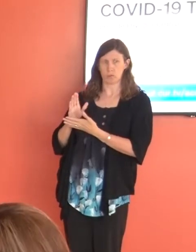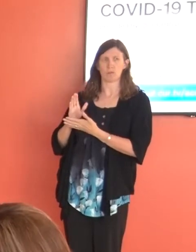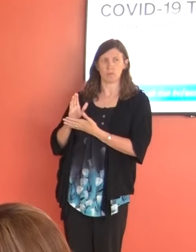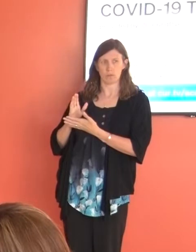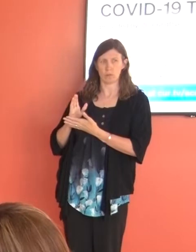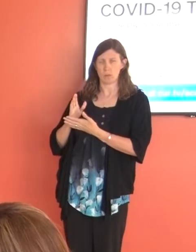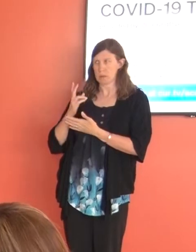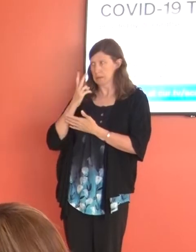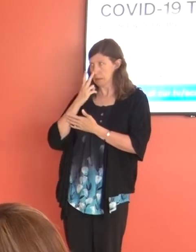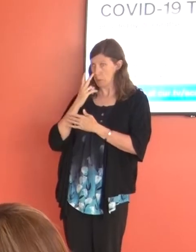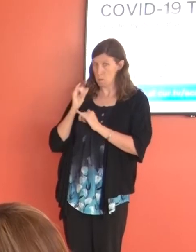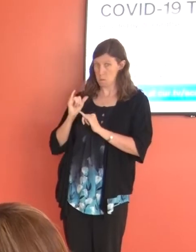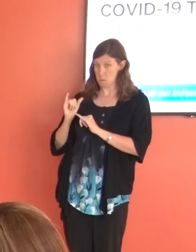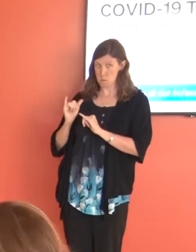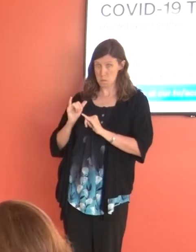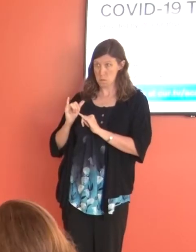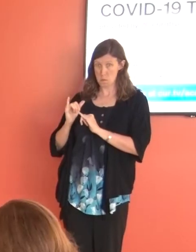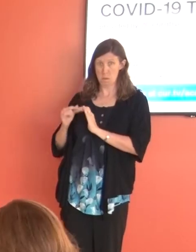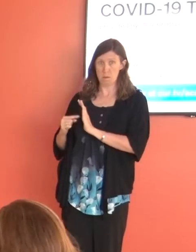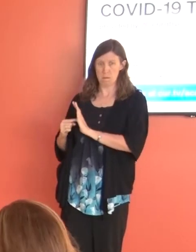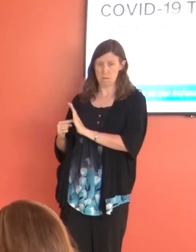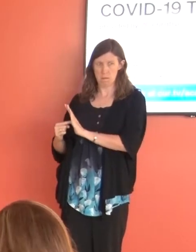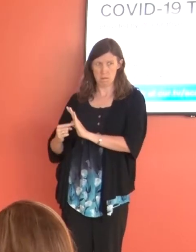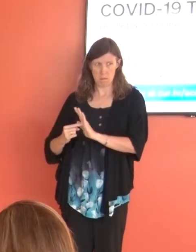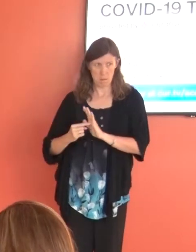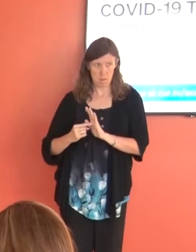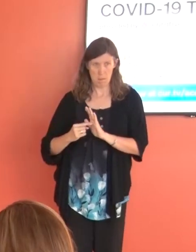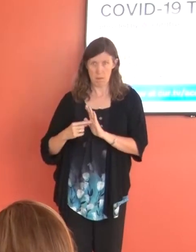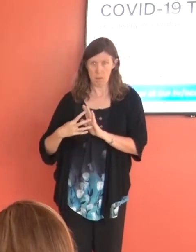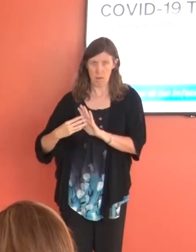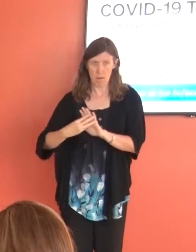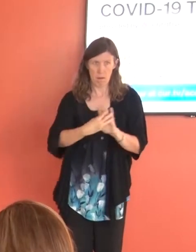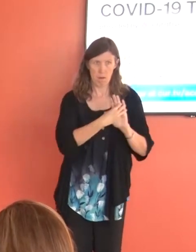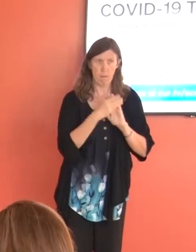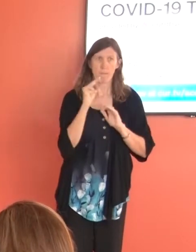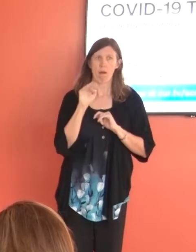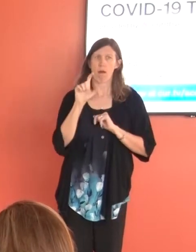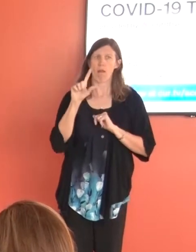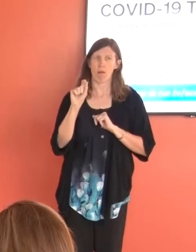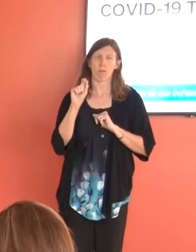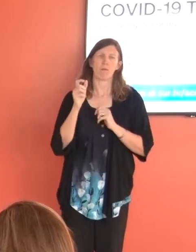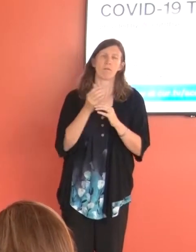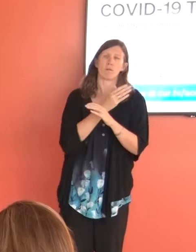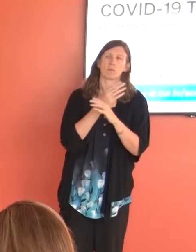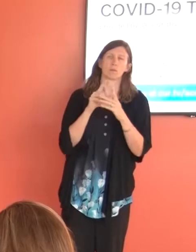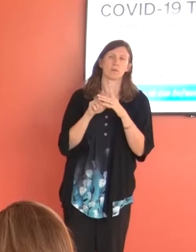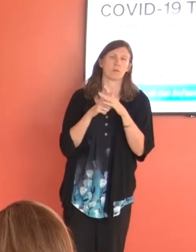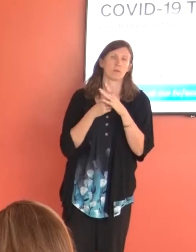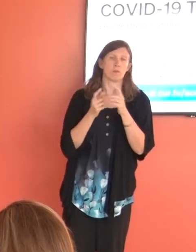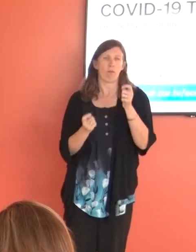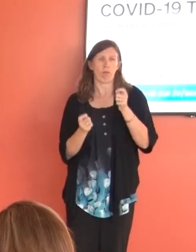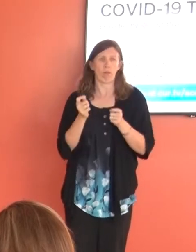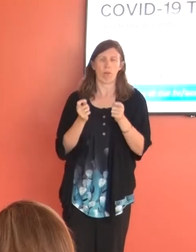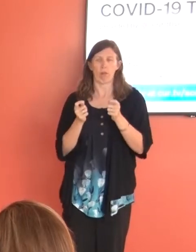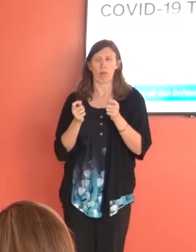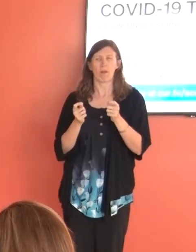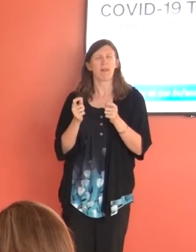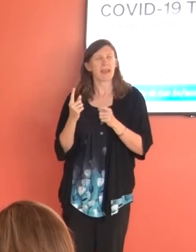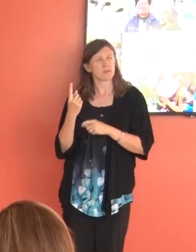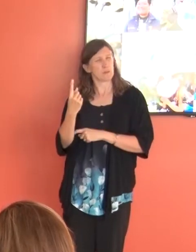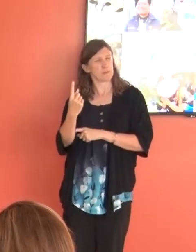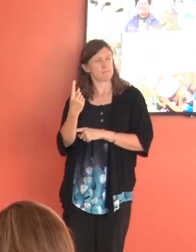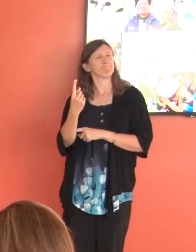the future and make sure it works before we start to scale it. But that's one of the areas that we need to make a difference